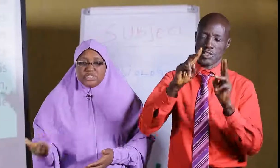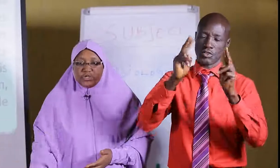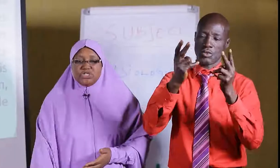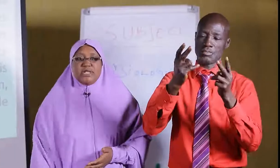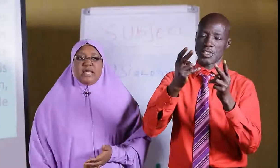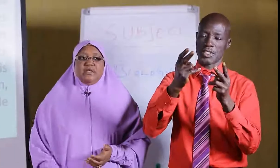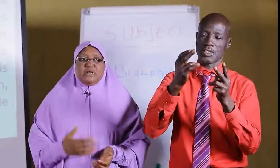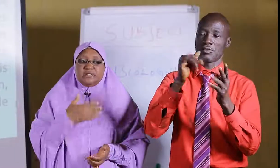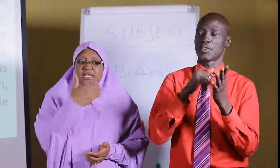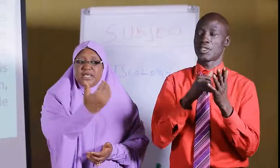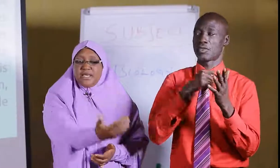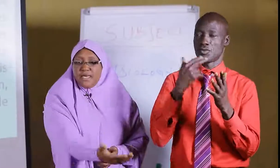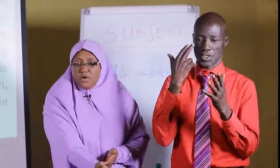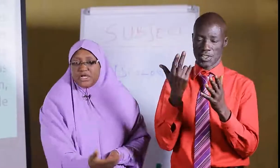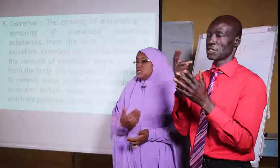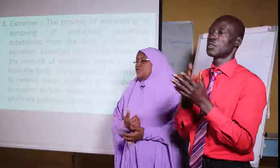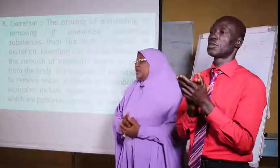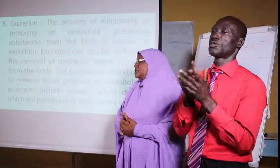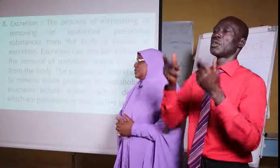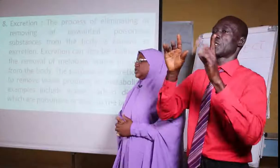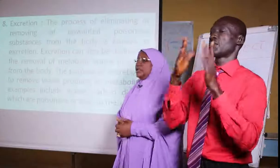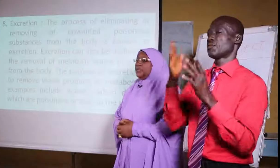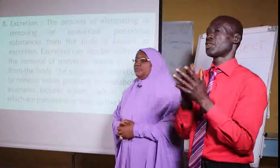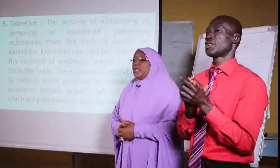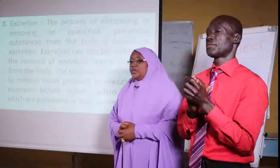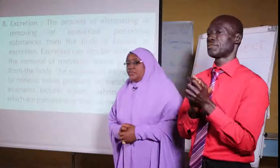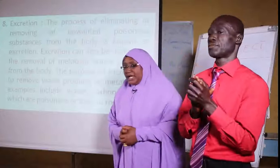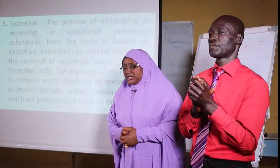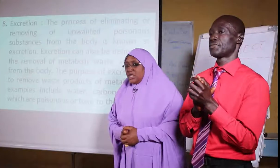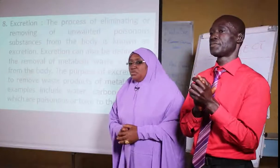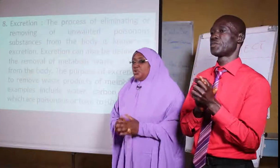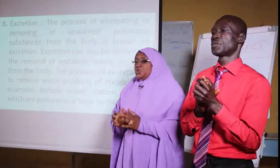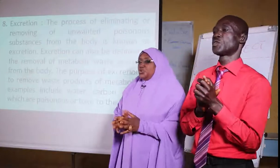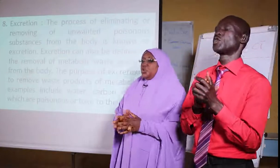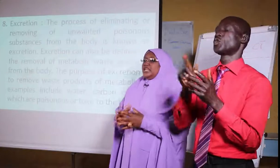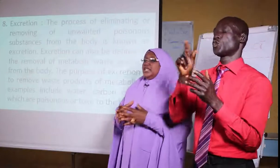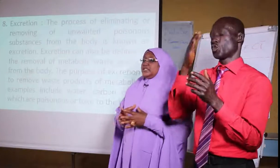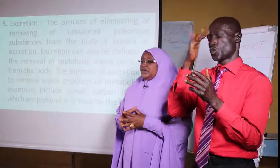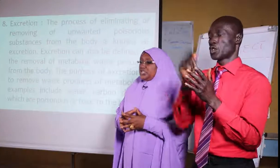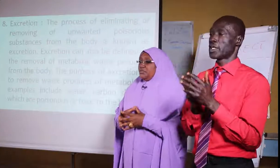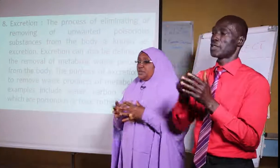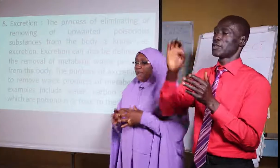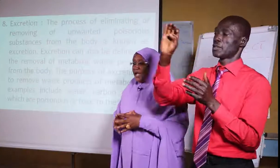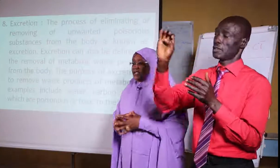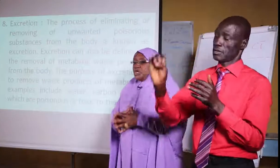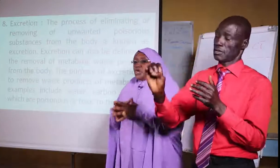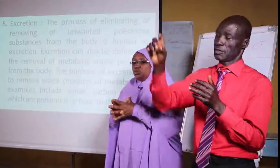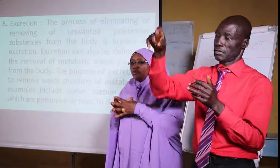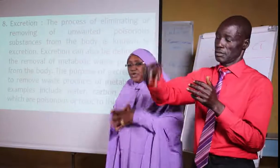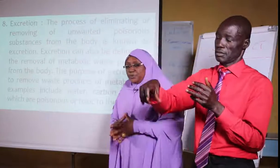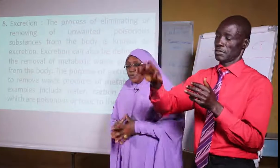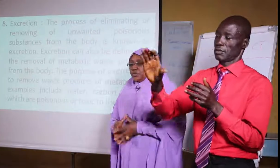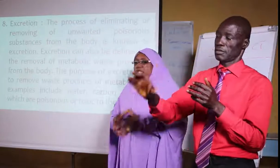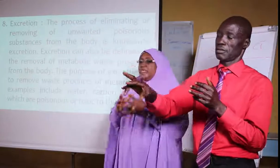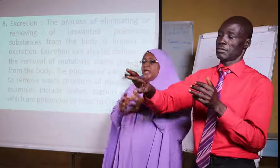of excretion in animals and the organs of excretion in plants. But you should know that excretion, both plants